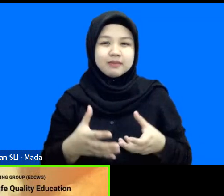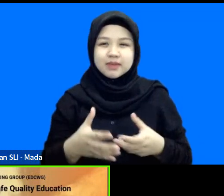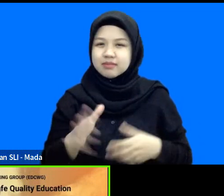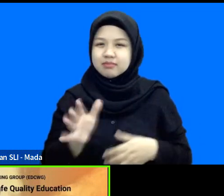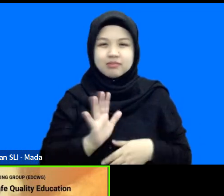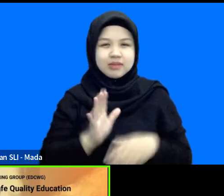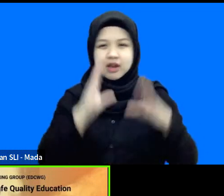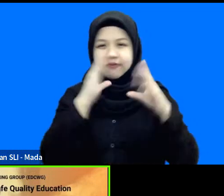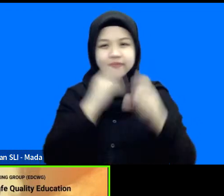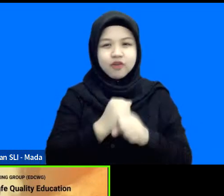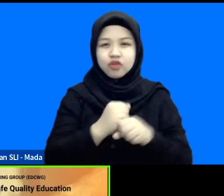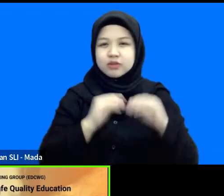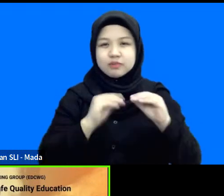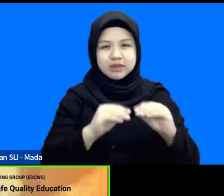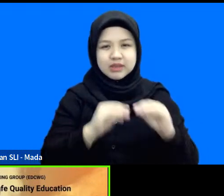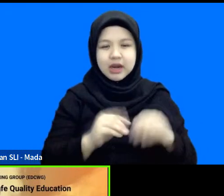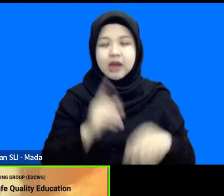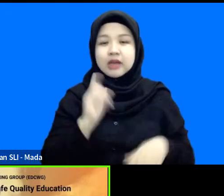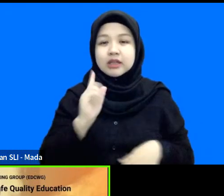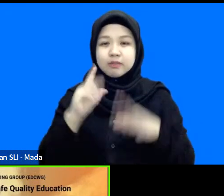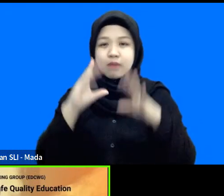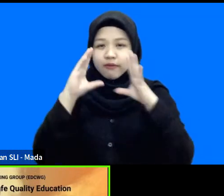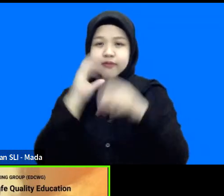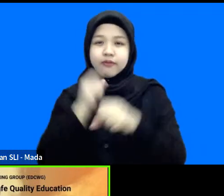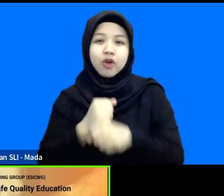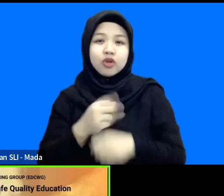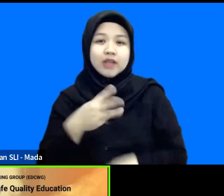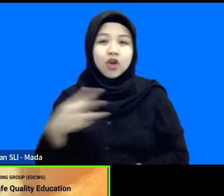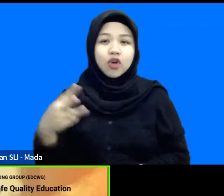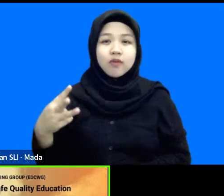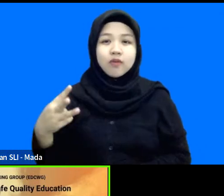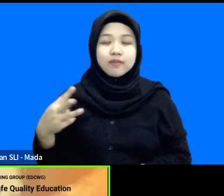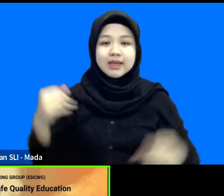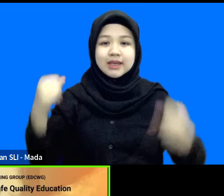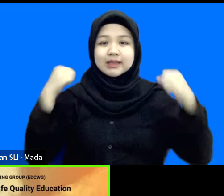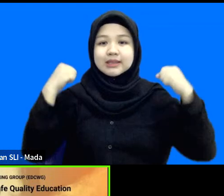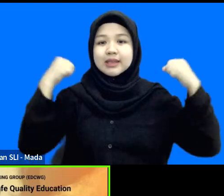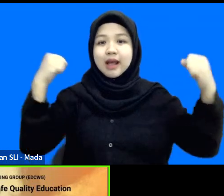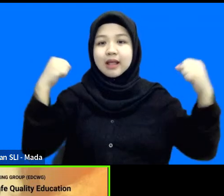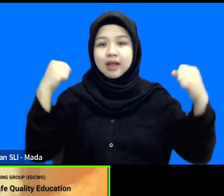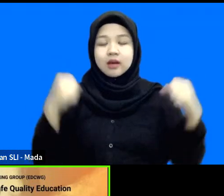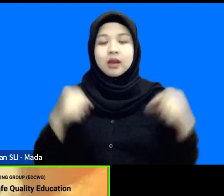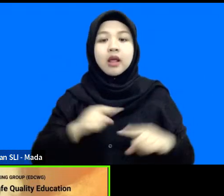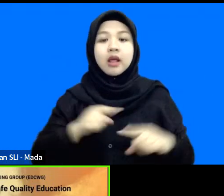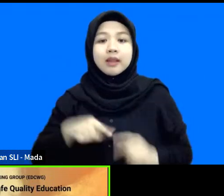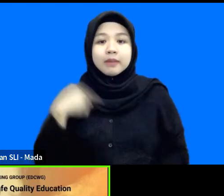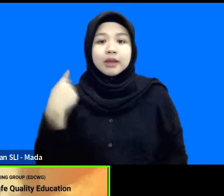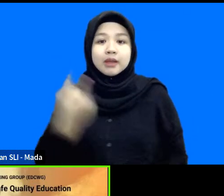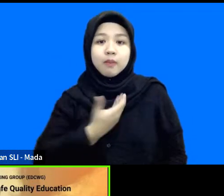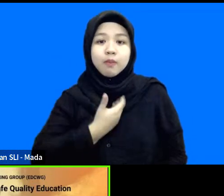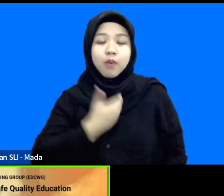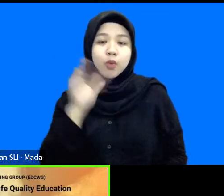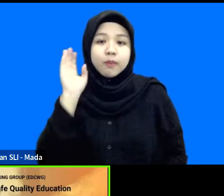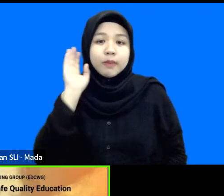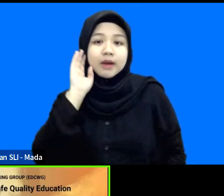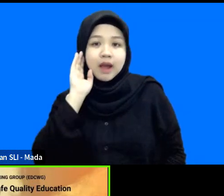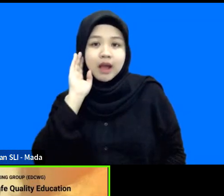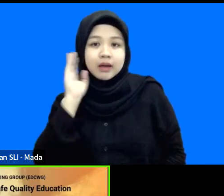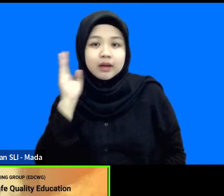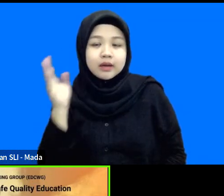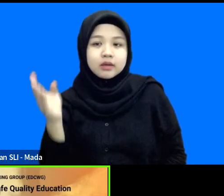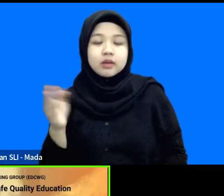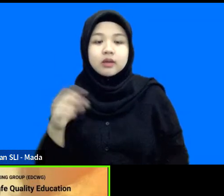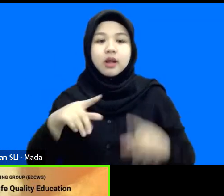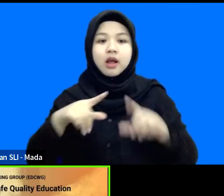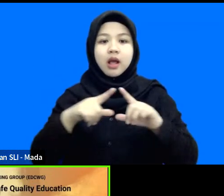well. But it'll be interesting to hear from our expert here on how and why increasing education budgets is actually equally important to